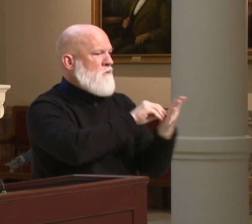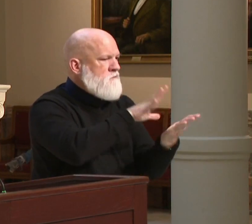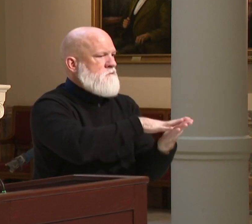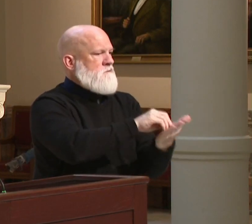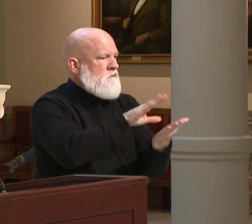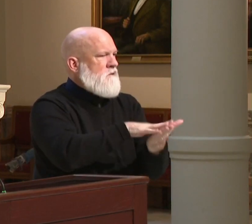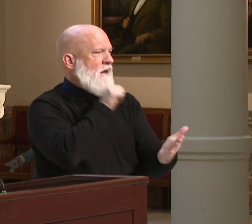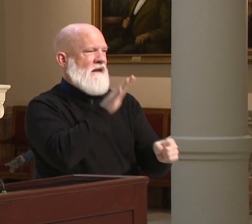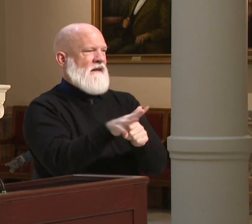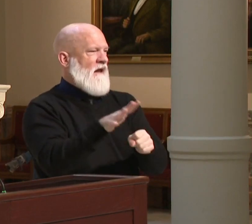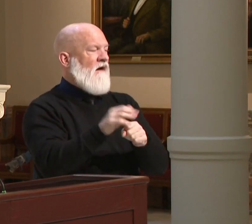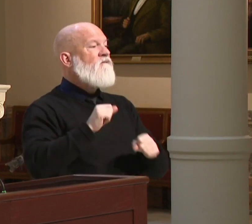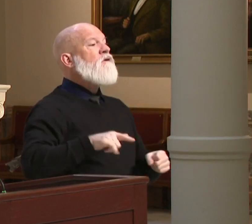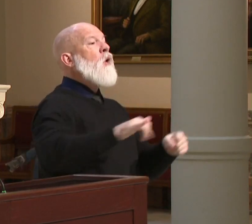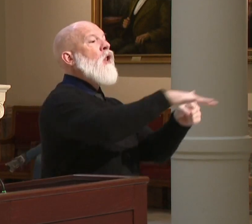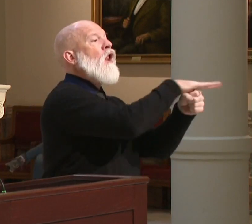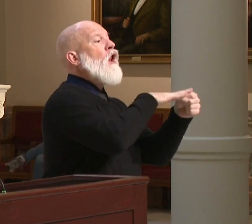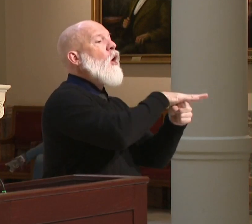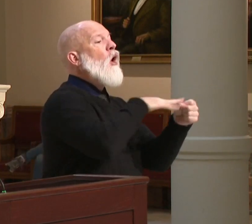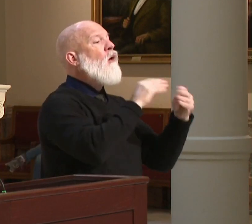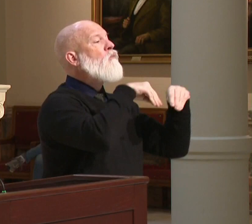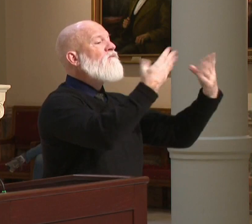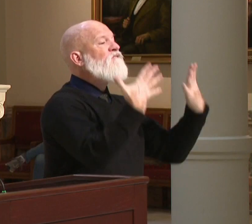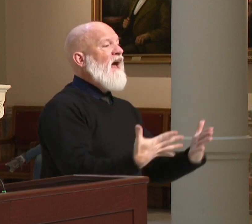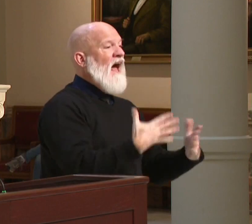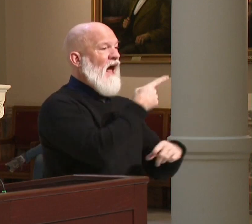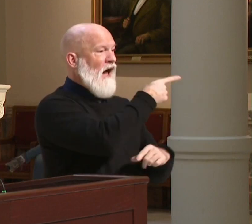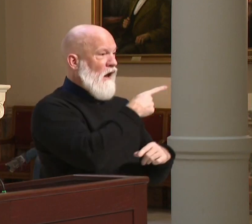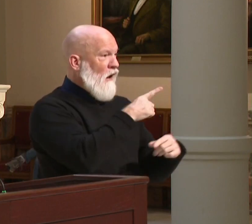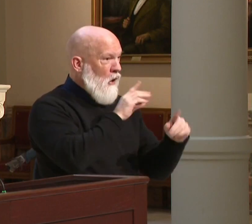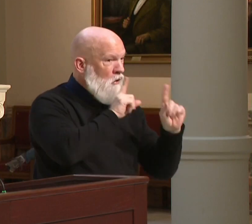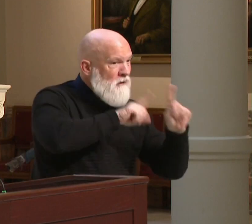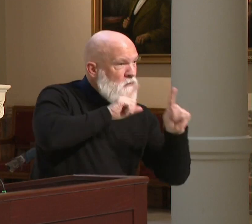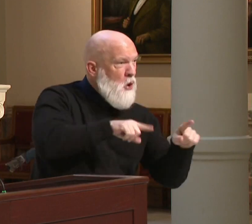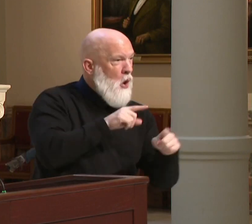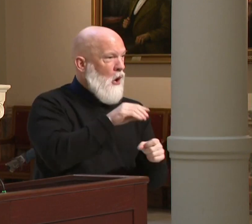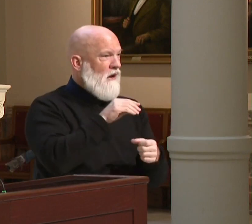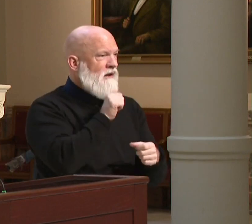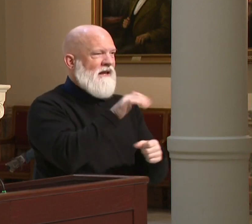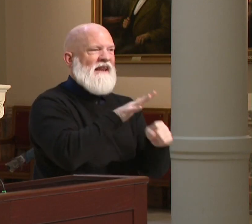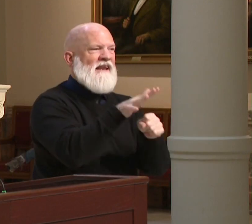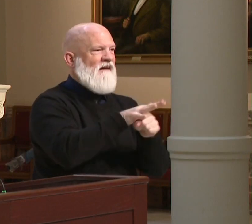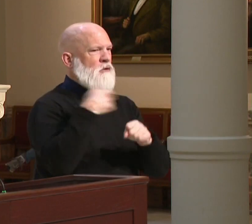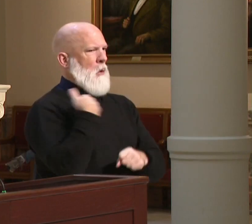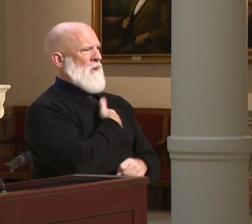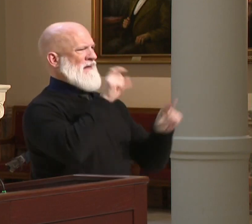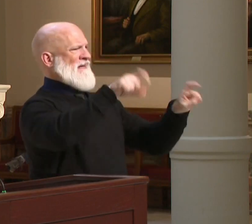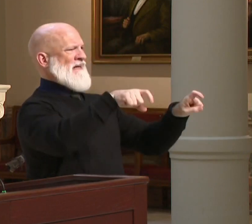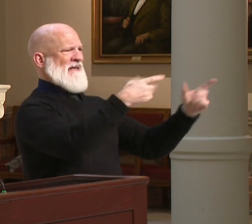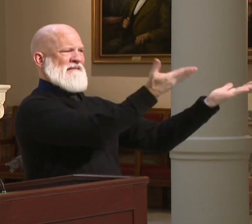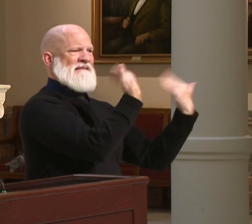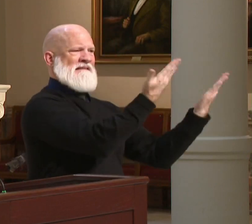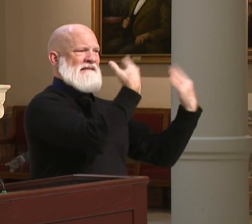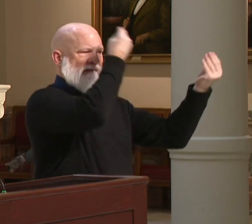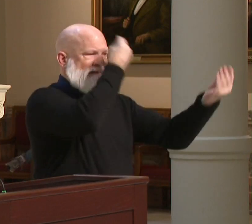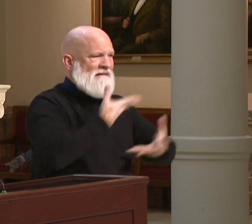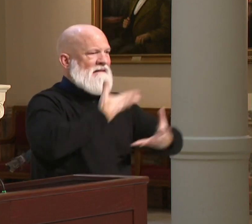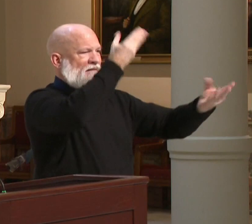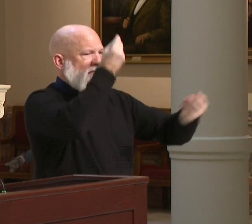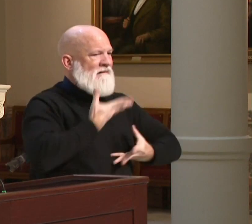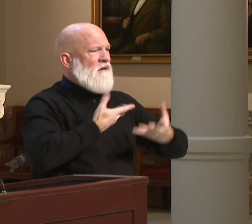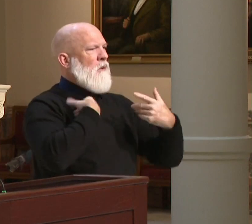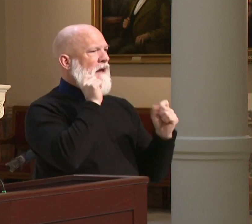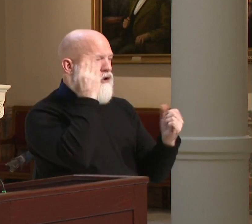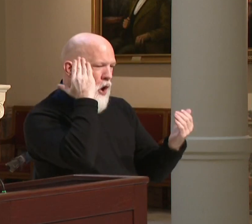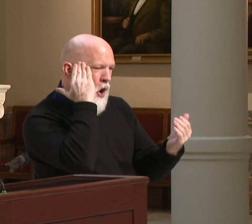providers. And we will continue our efforts to ensure the data is transparent, up to date, and accurate, as we